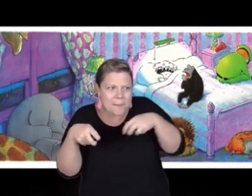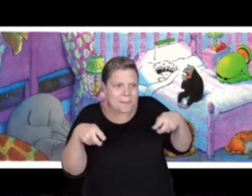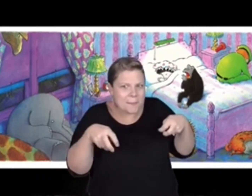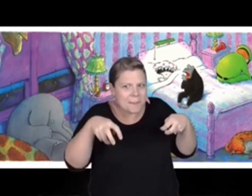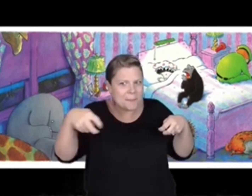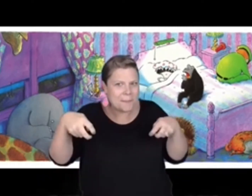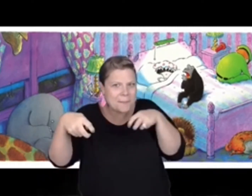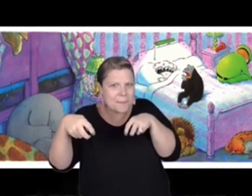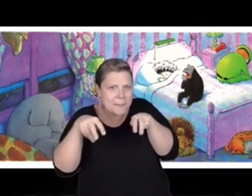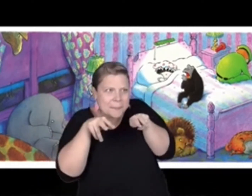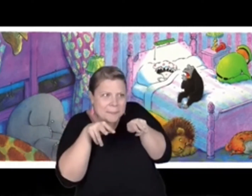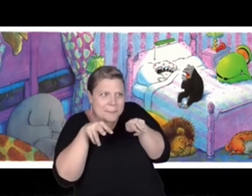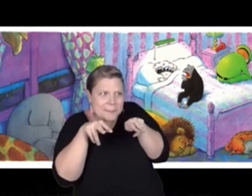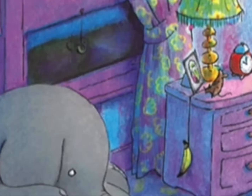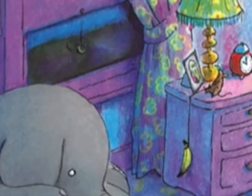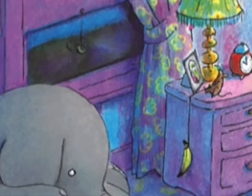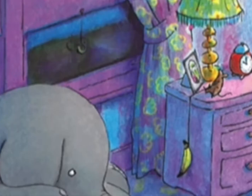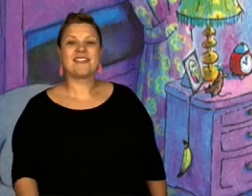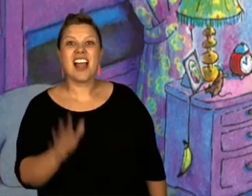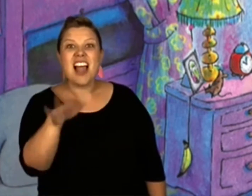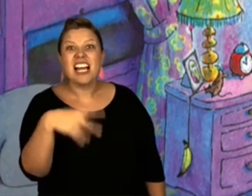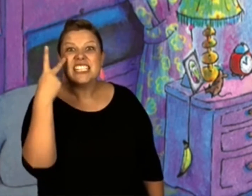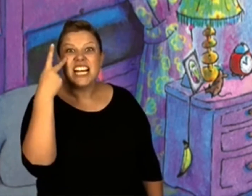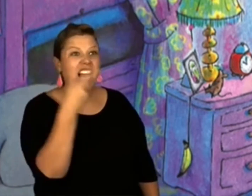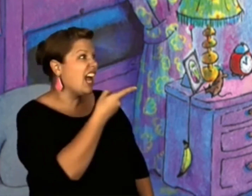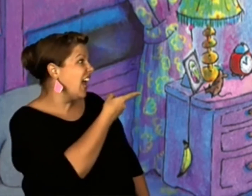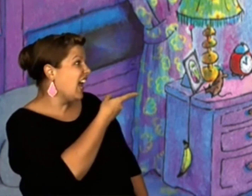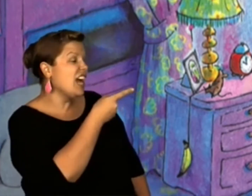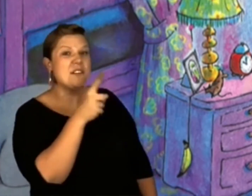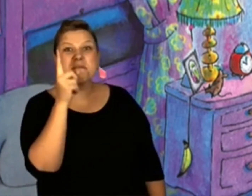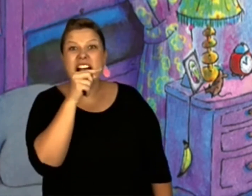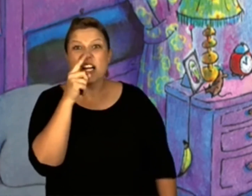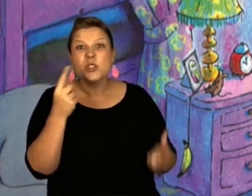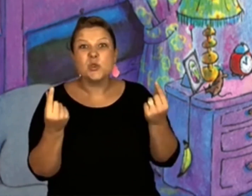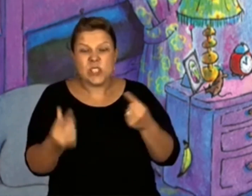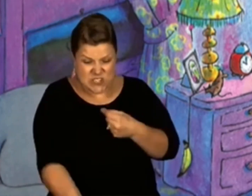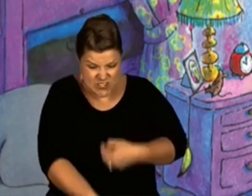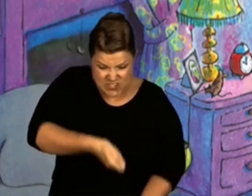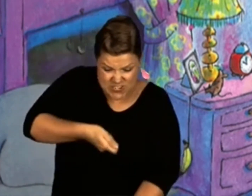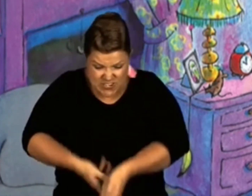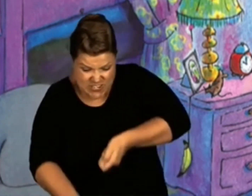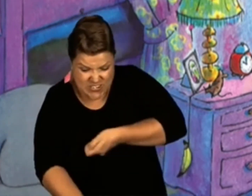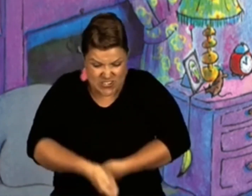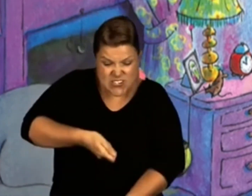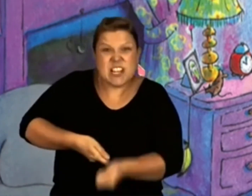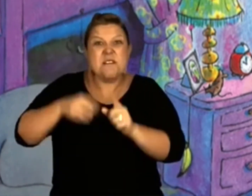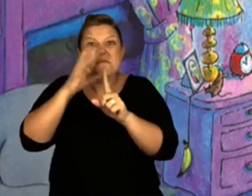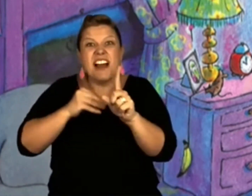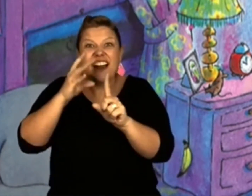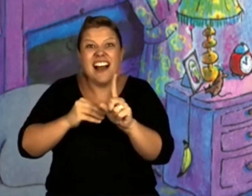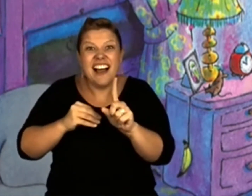snuck in and found their spots in the bedroom. There's the mouse again, pulling up that